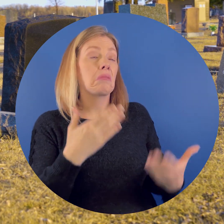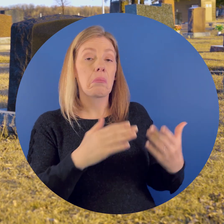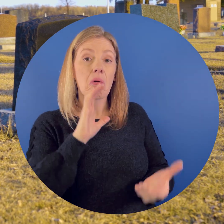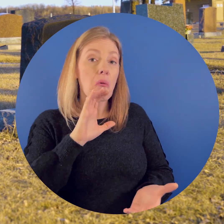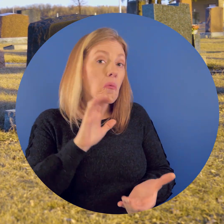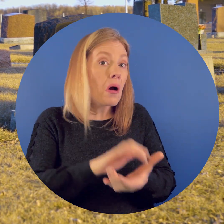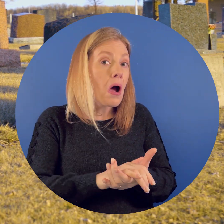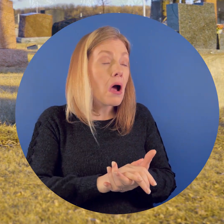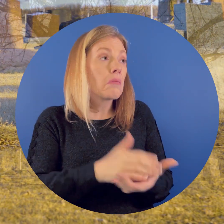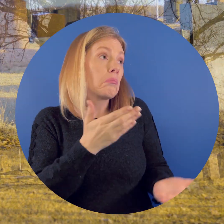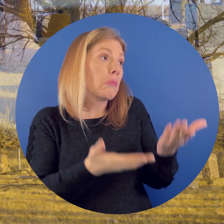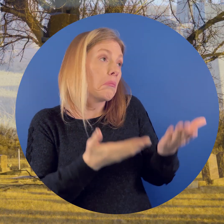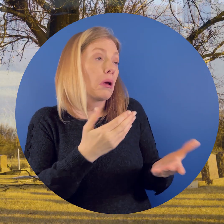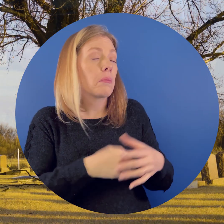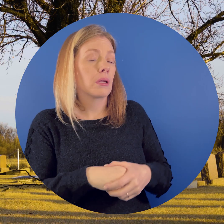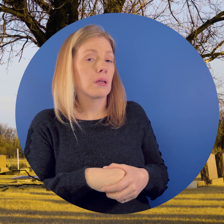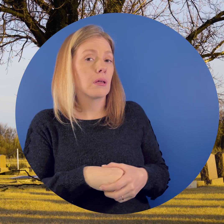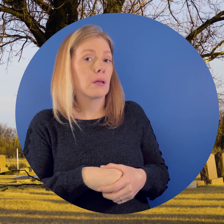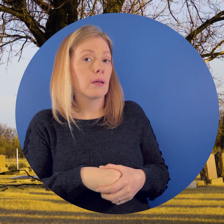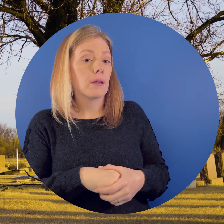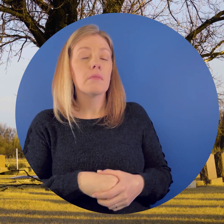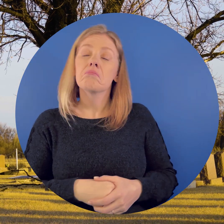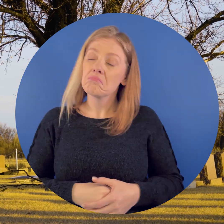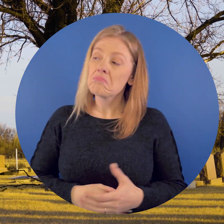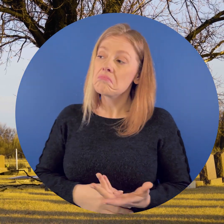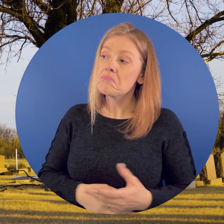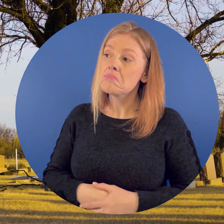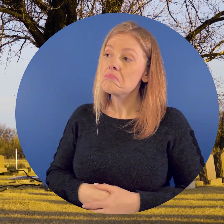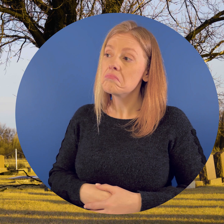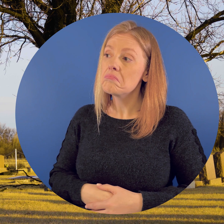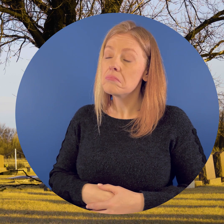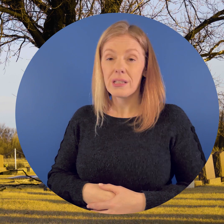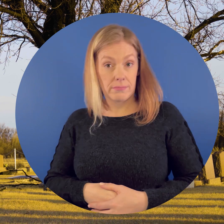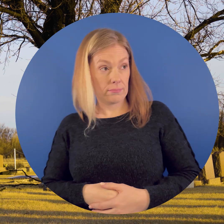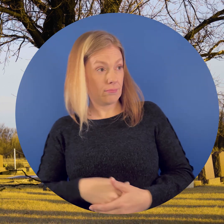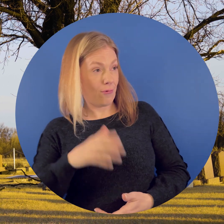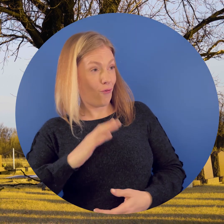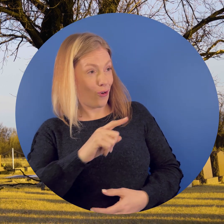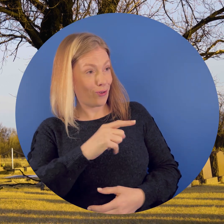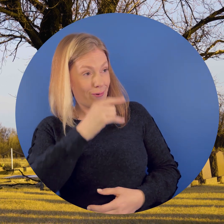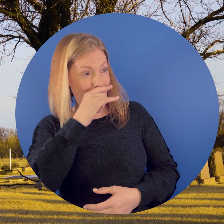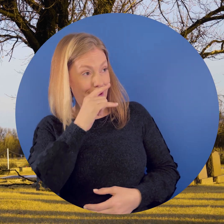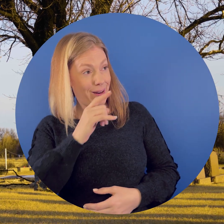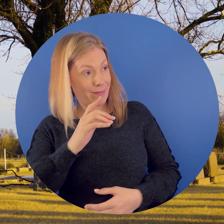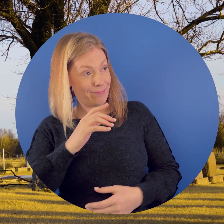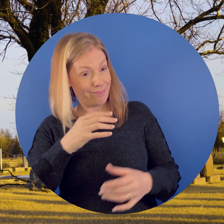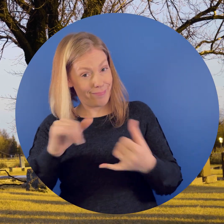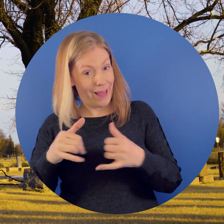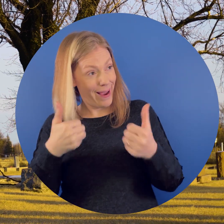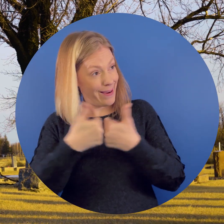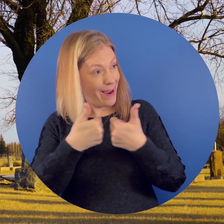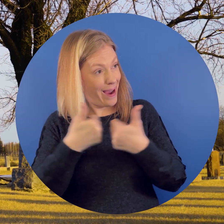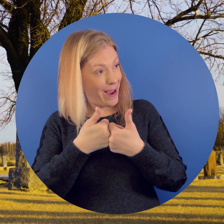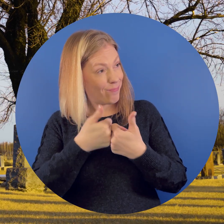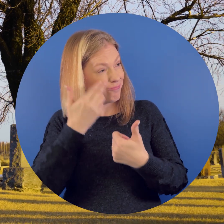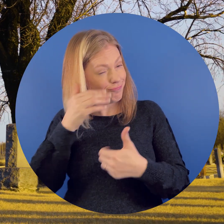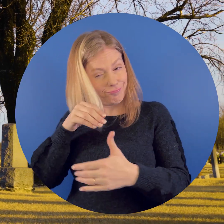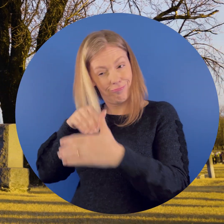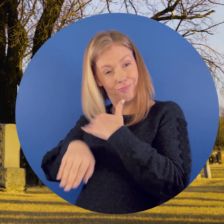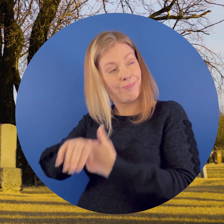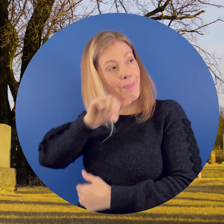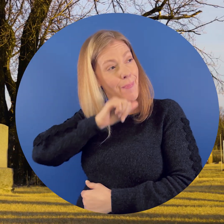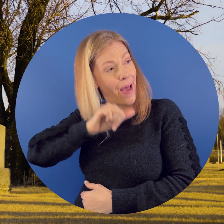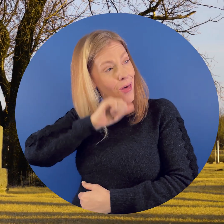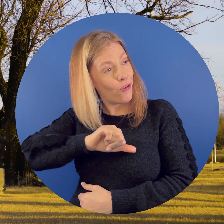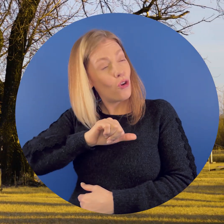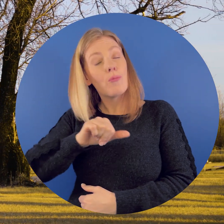I don't know if you ever did this when you were a kid, but I used to challenge my friends to go into the bathroom with the lights out and say